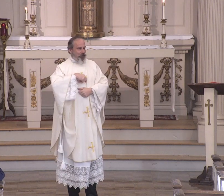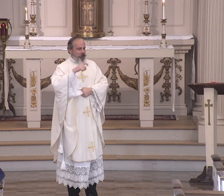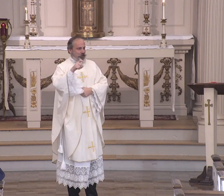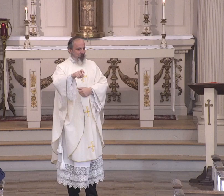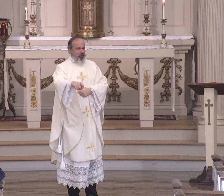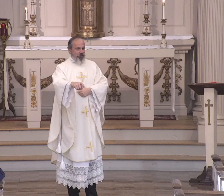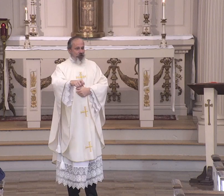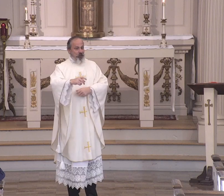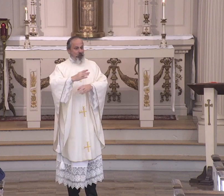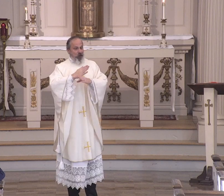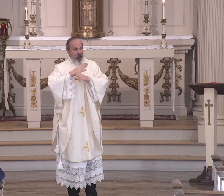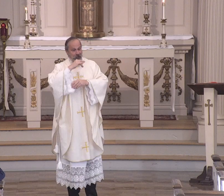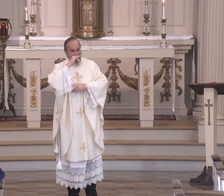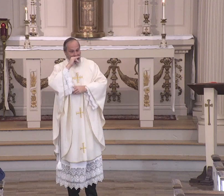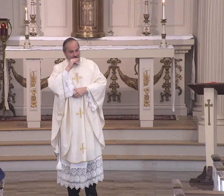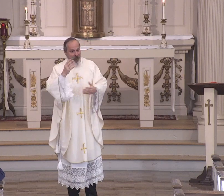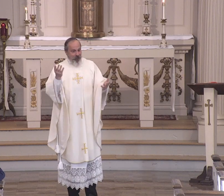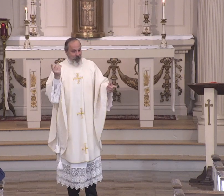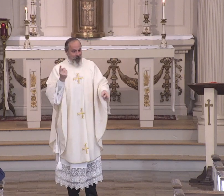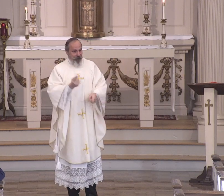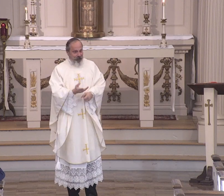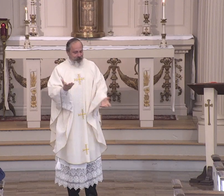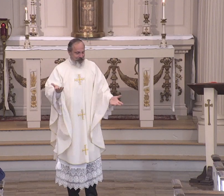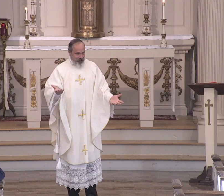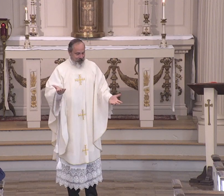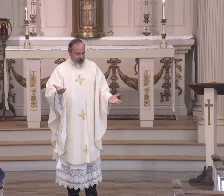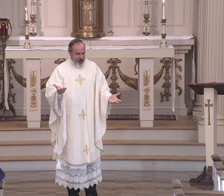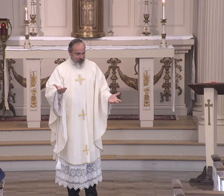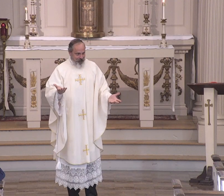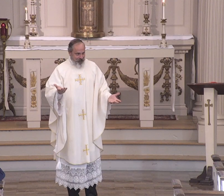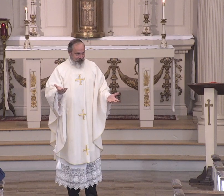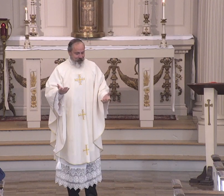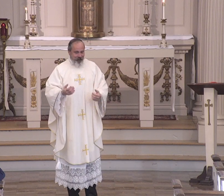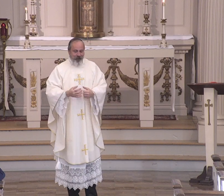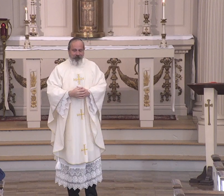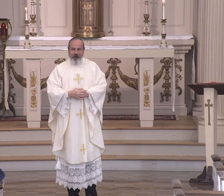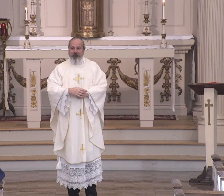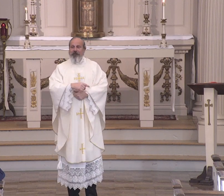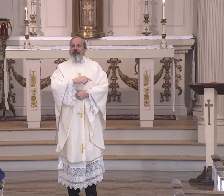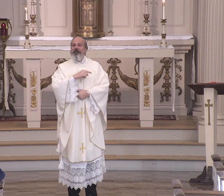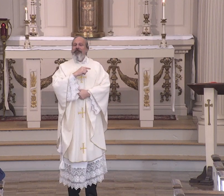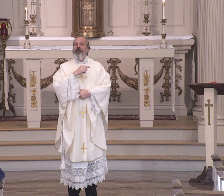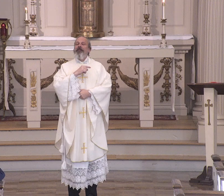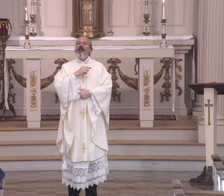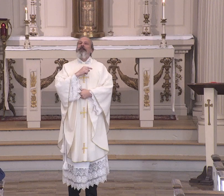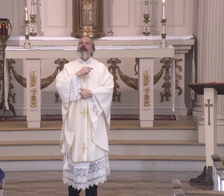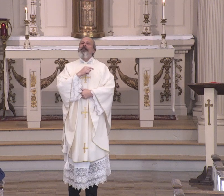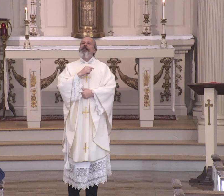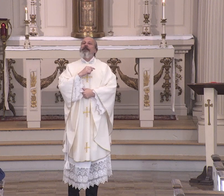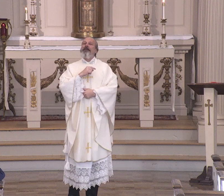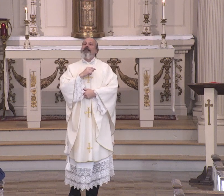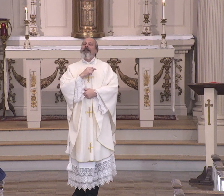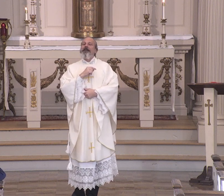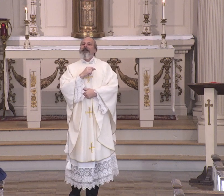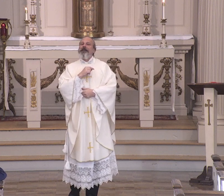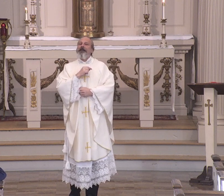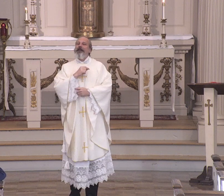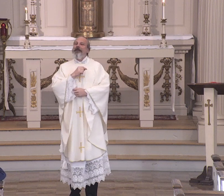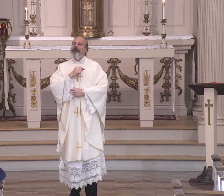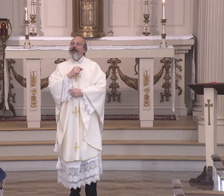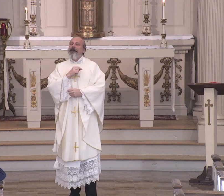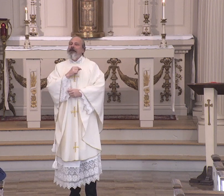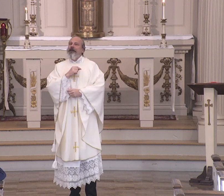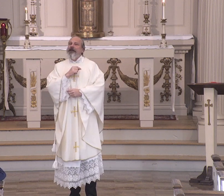Think about it. Killing a baby inside a mother's womb, we are supposed to be protecting